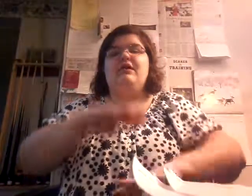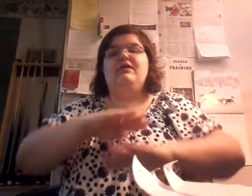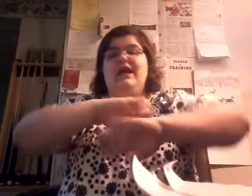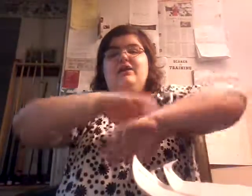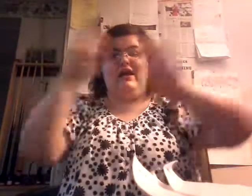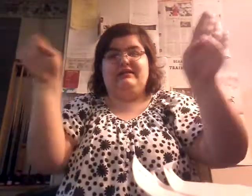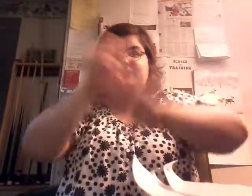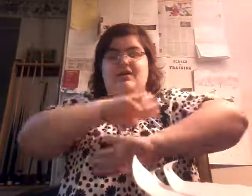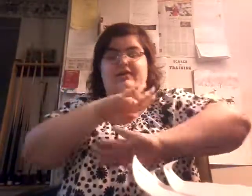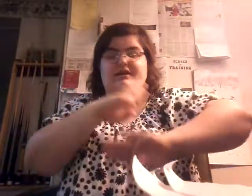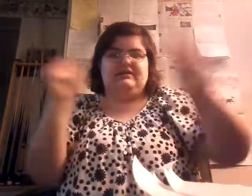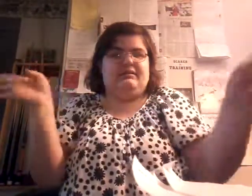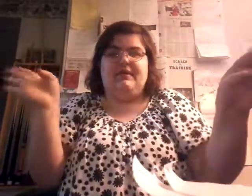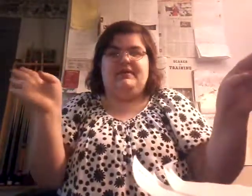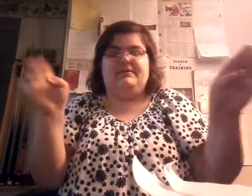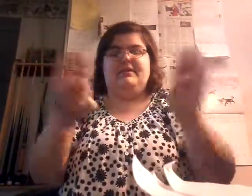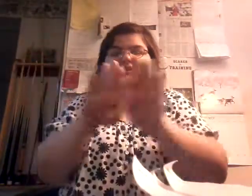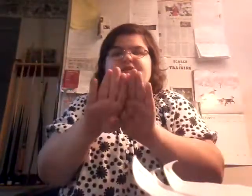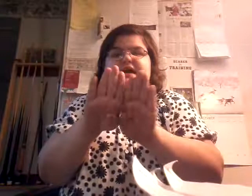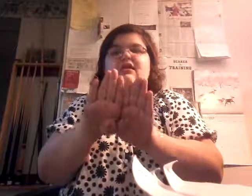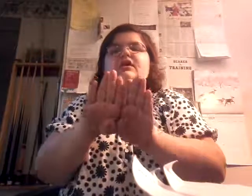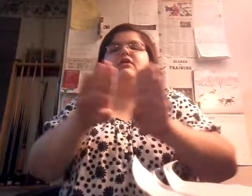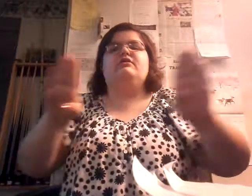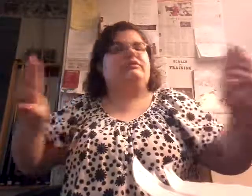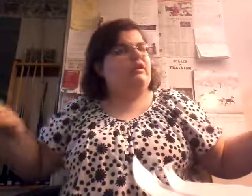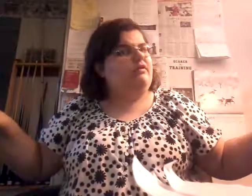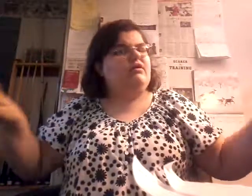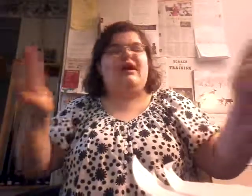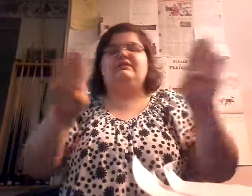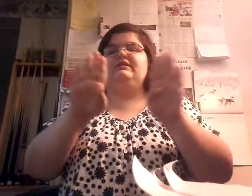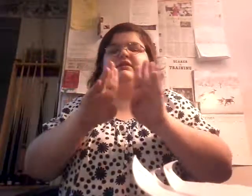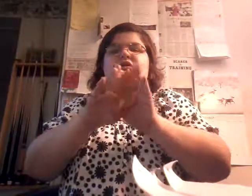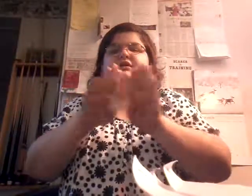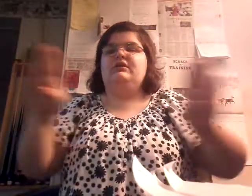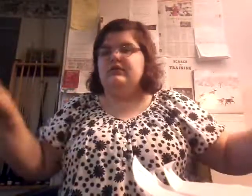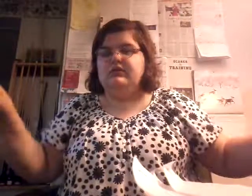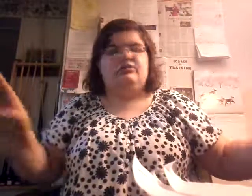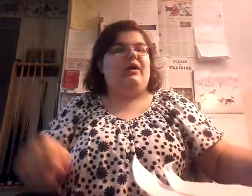You can't cross them over because there might become another sign. You just go across just